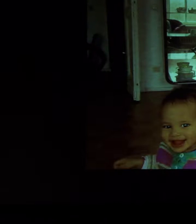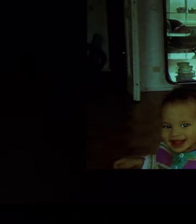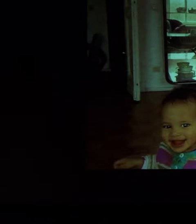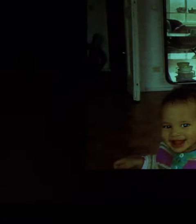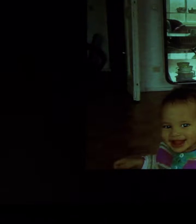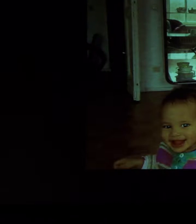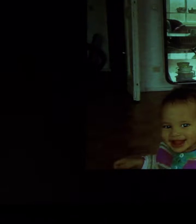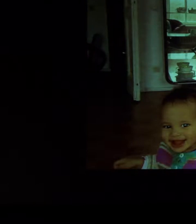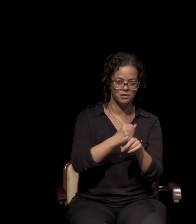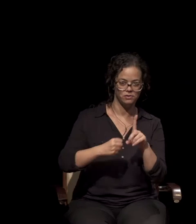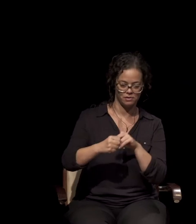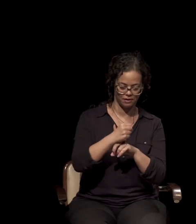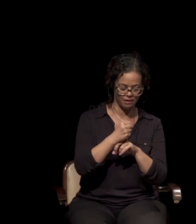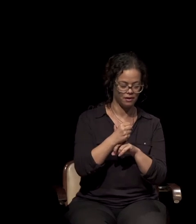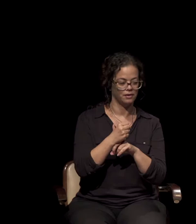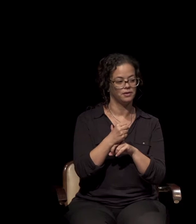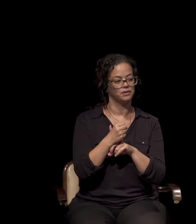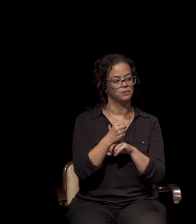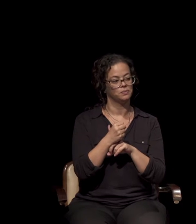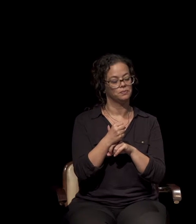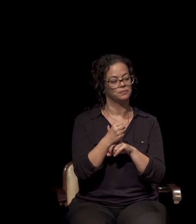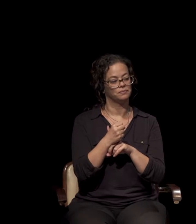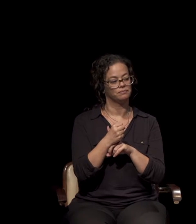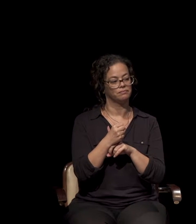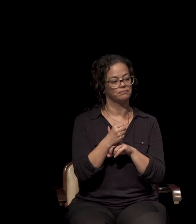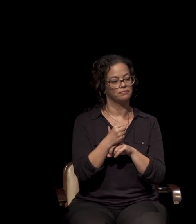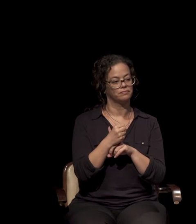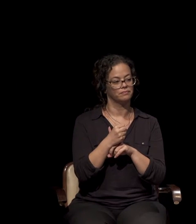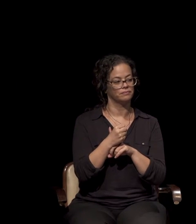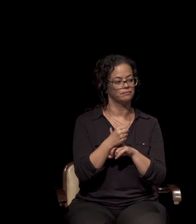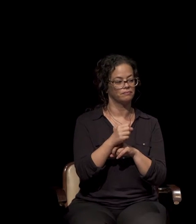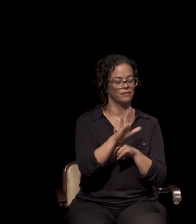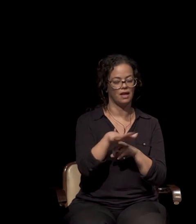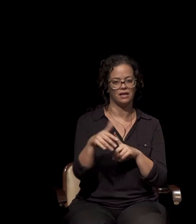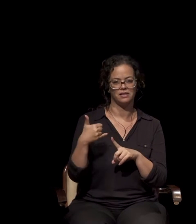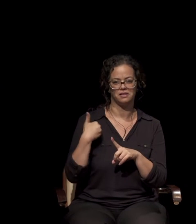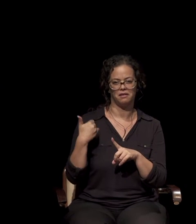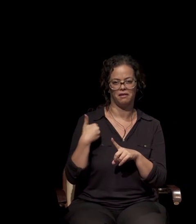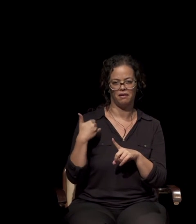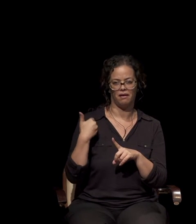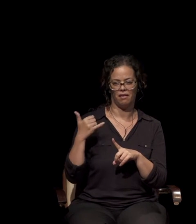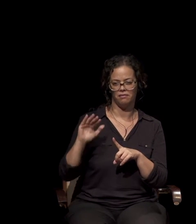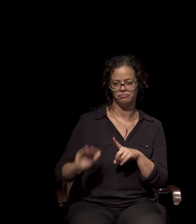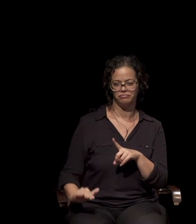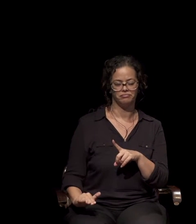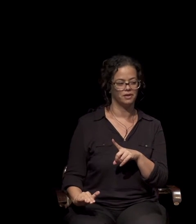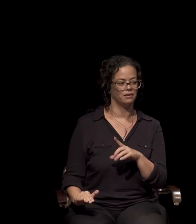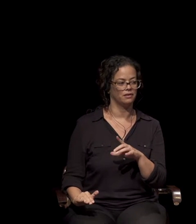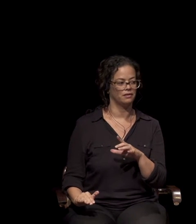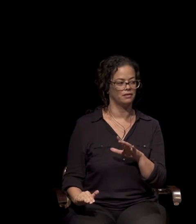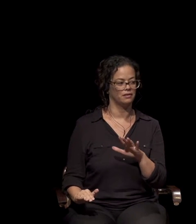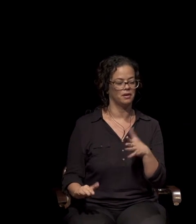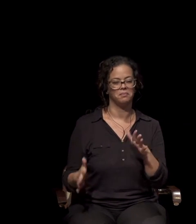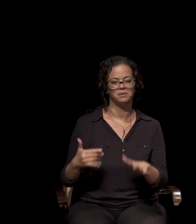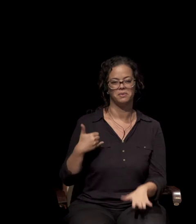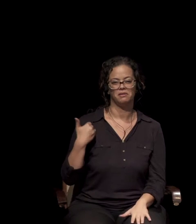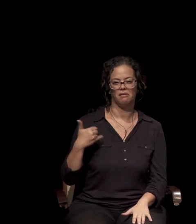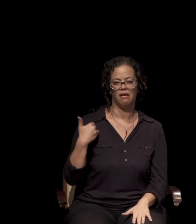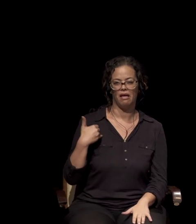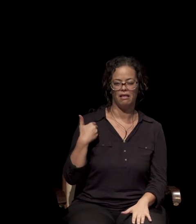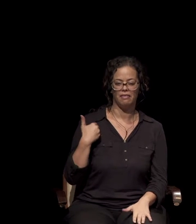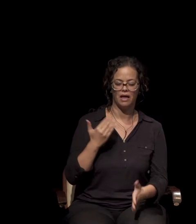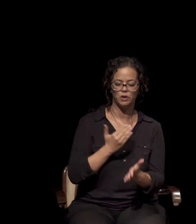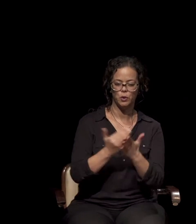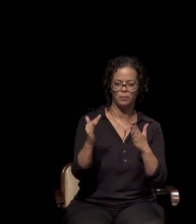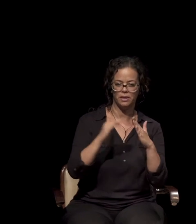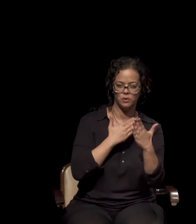invoked, the children are of a certain age, let's say at least primary school age. I believe this